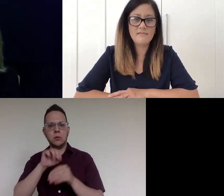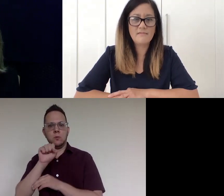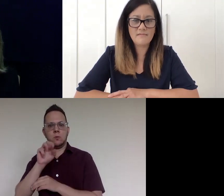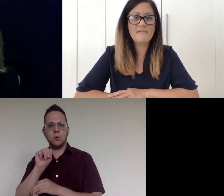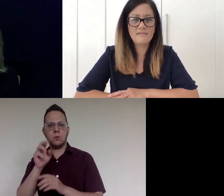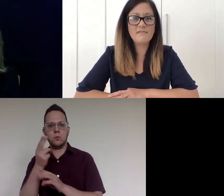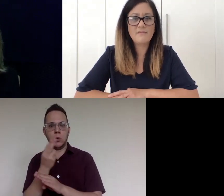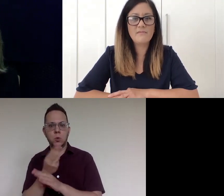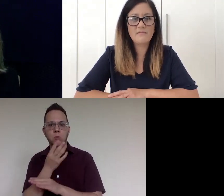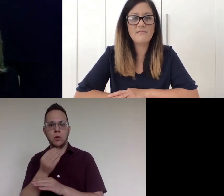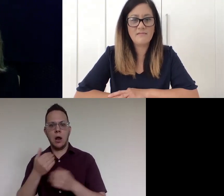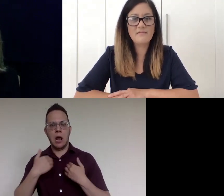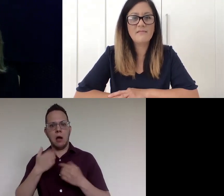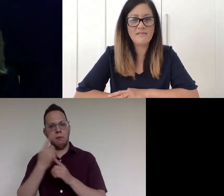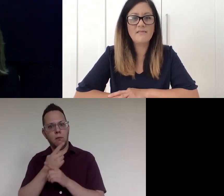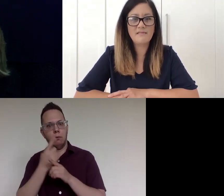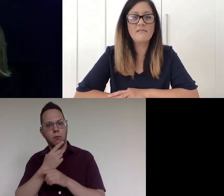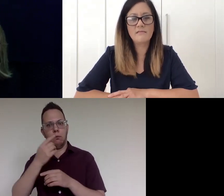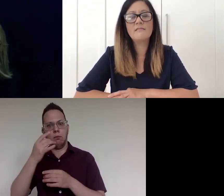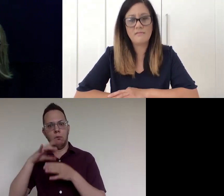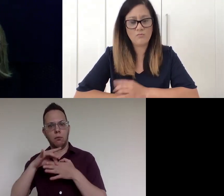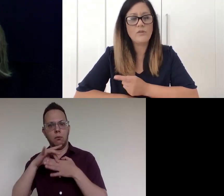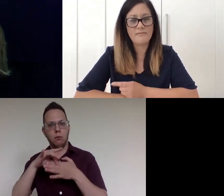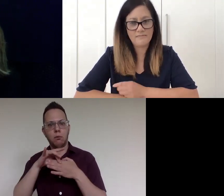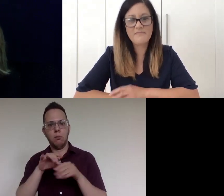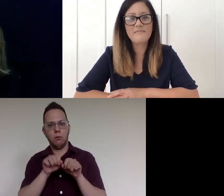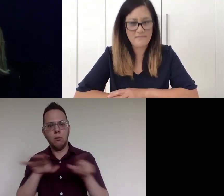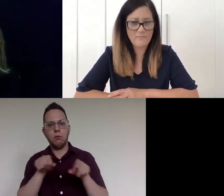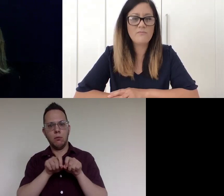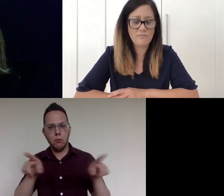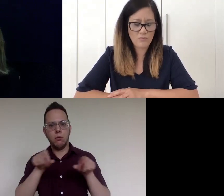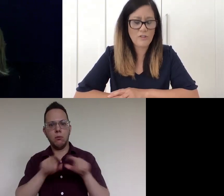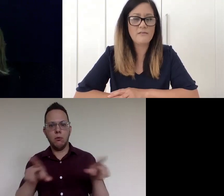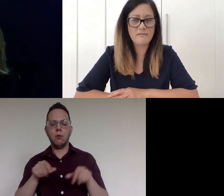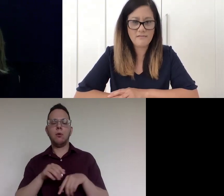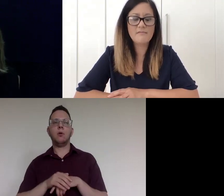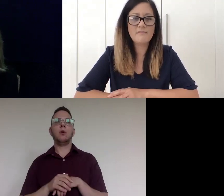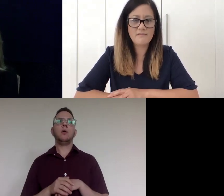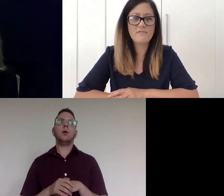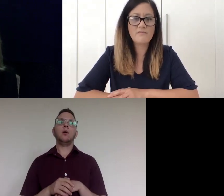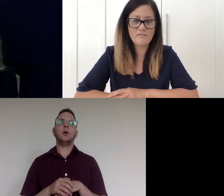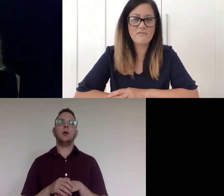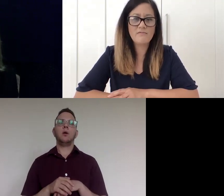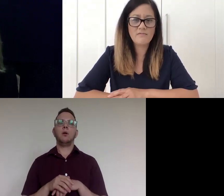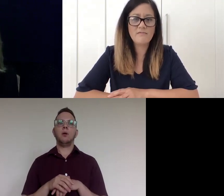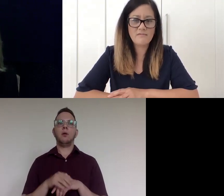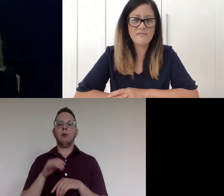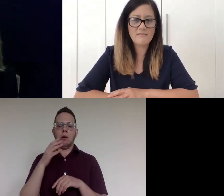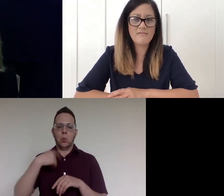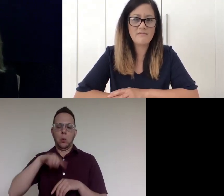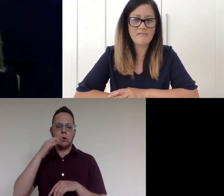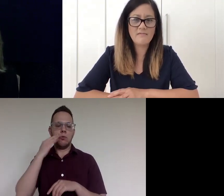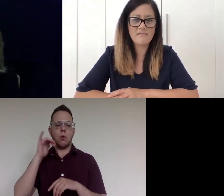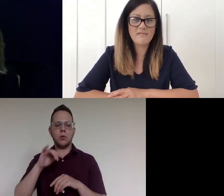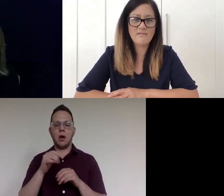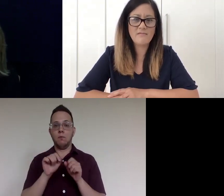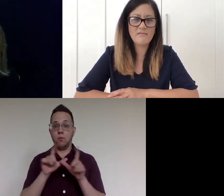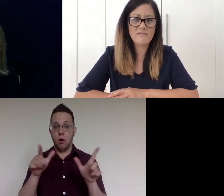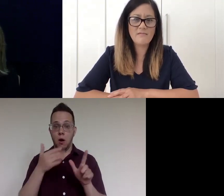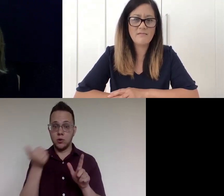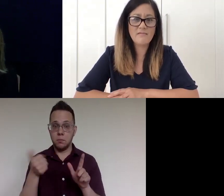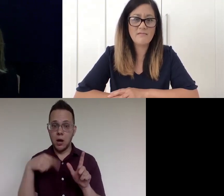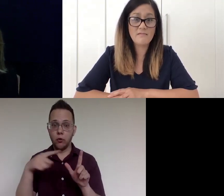right people, the right leaders in the community on social media, if there's a good vlog, and it should be a